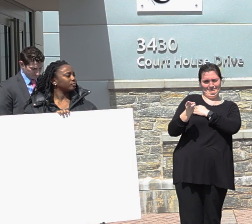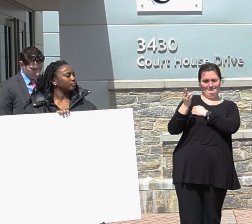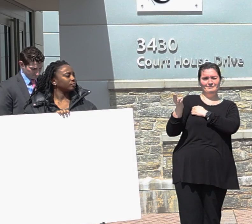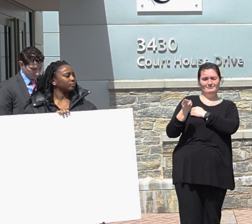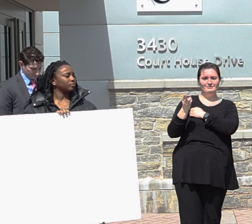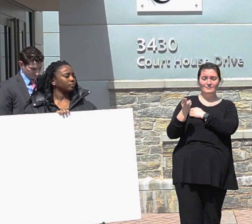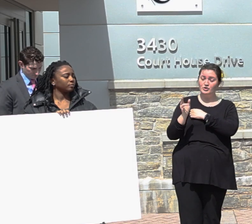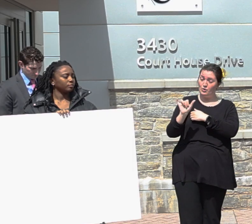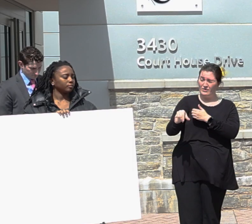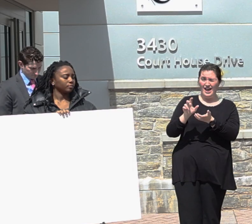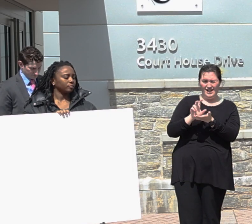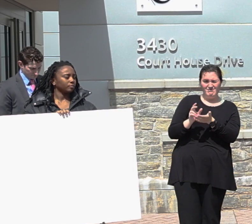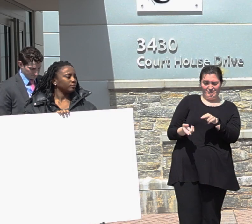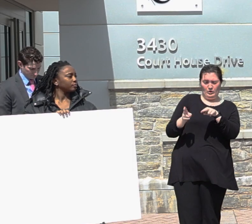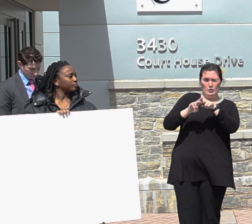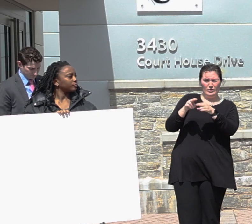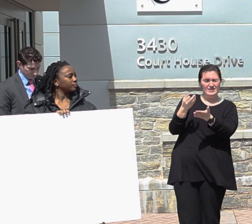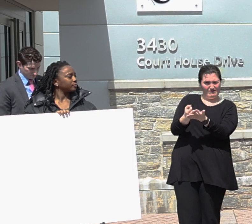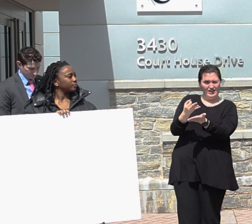increased funding included